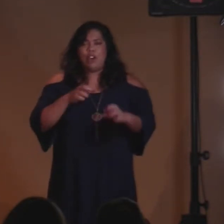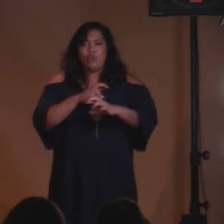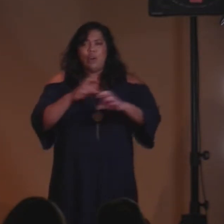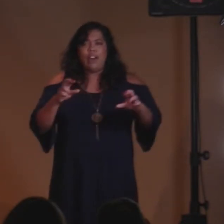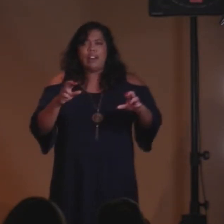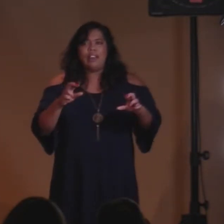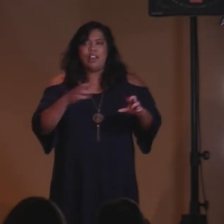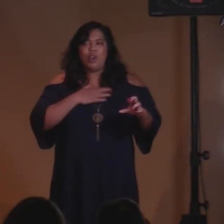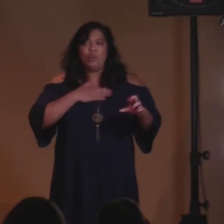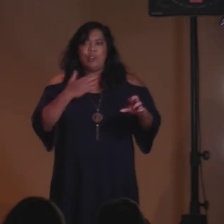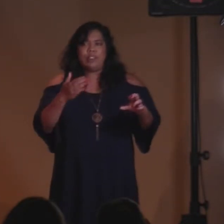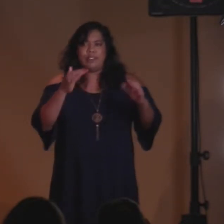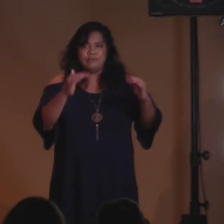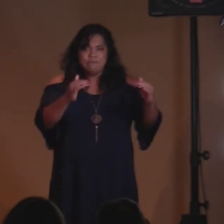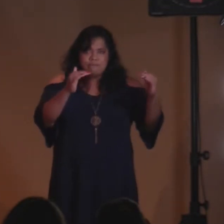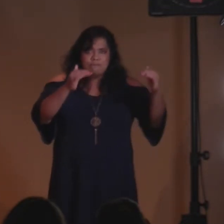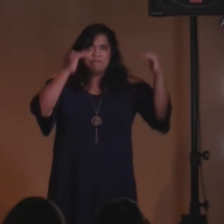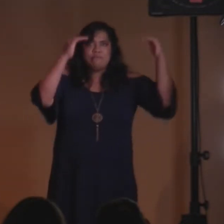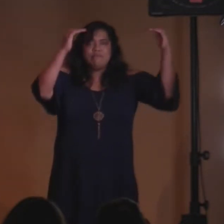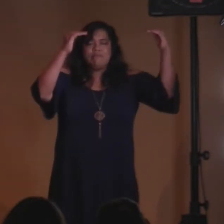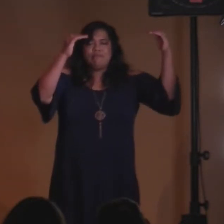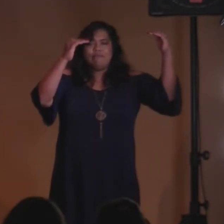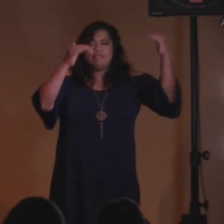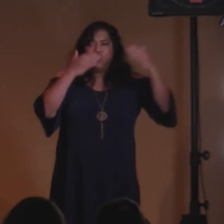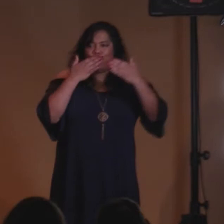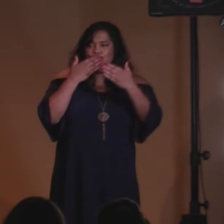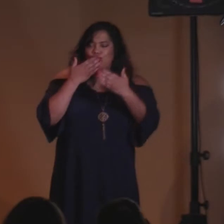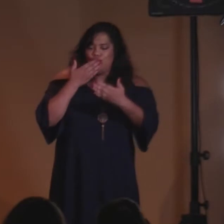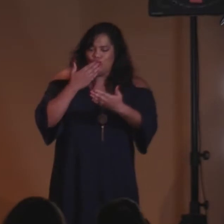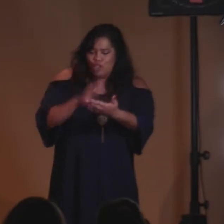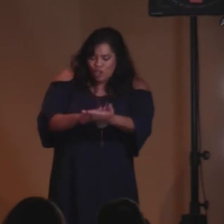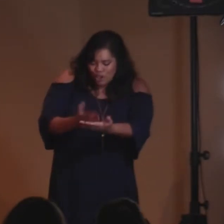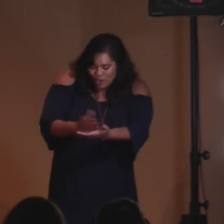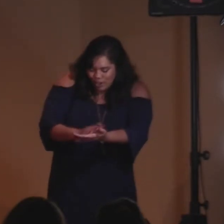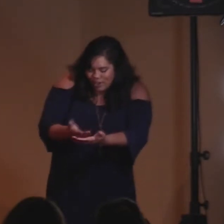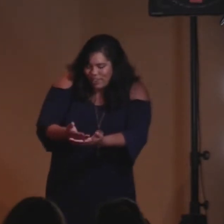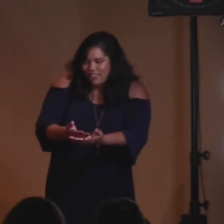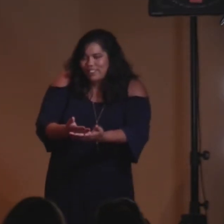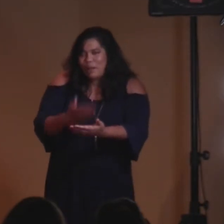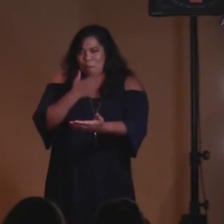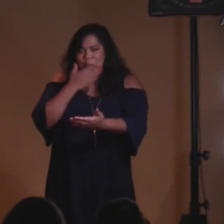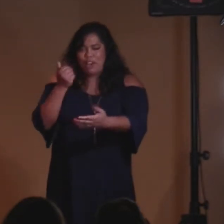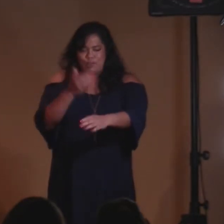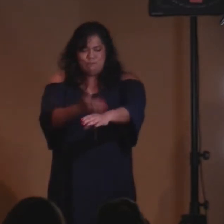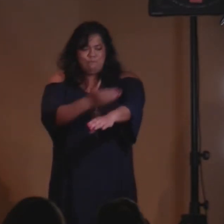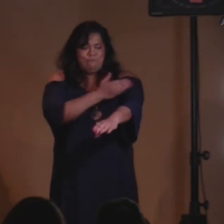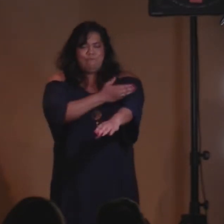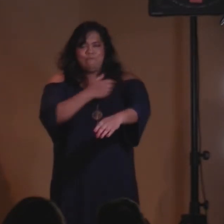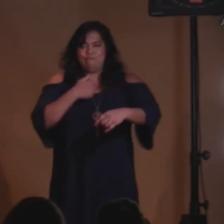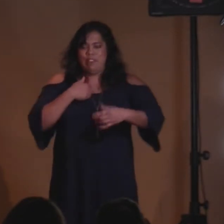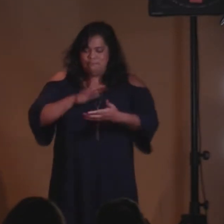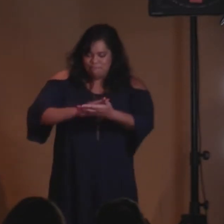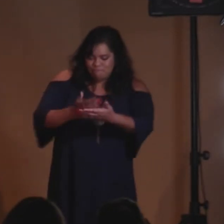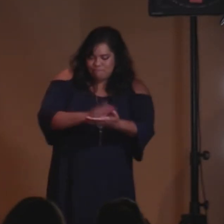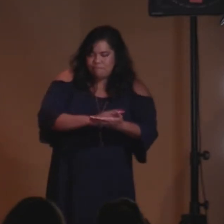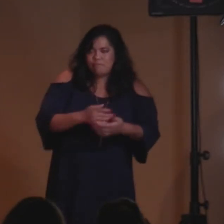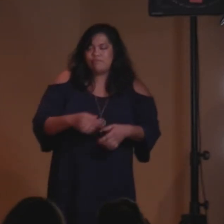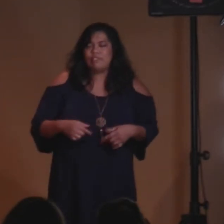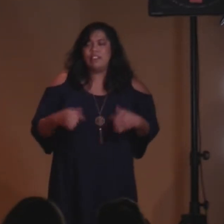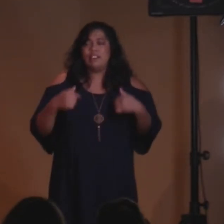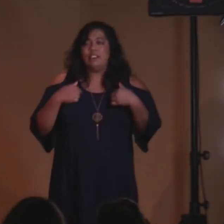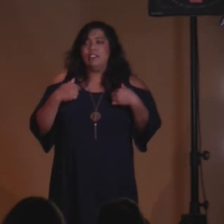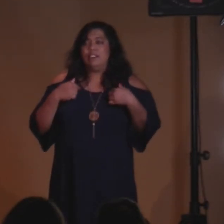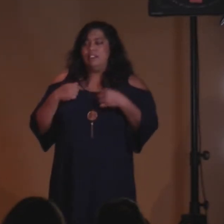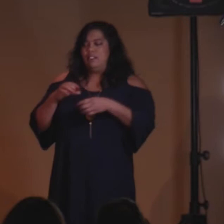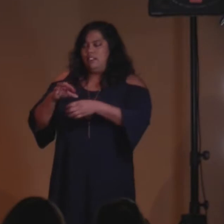to upgrade to cook greater meals? Greater meals. Am I ready to take my metaphysician abilities to